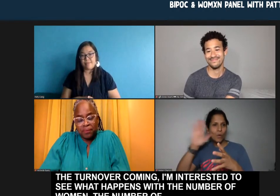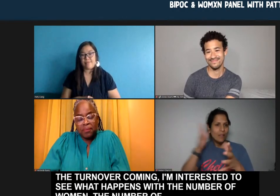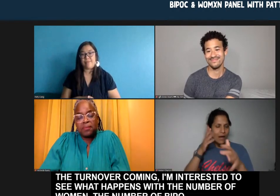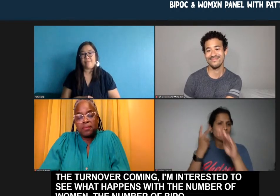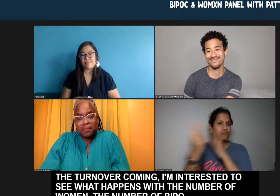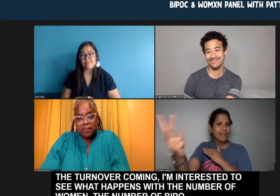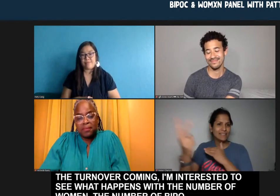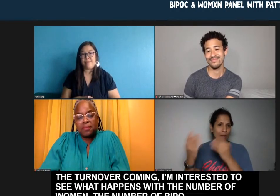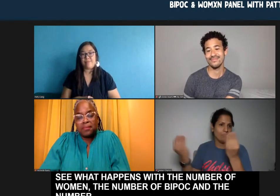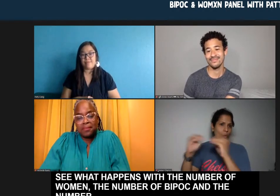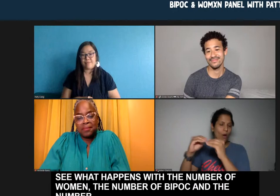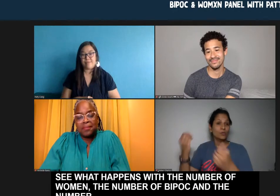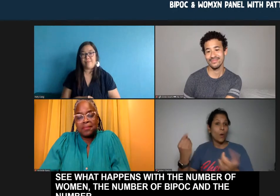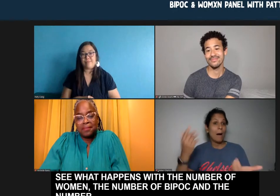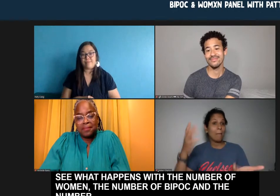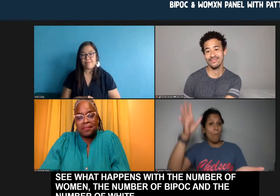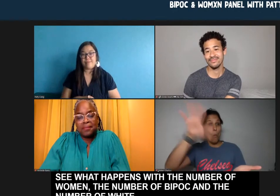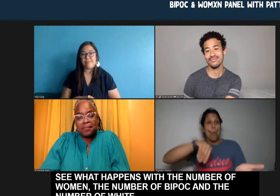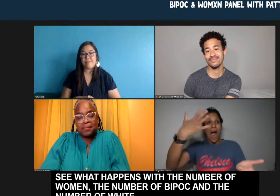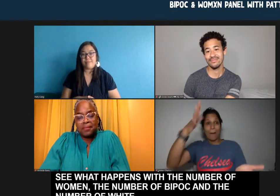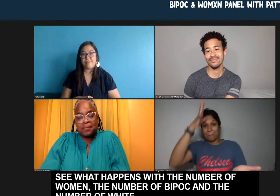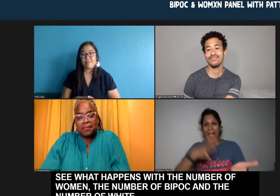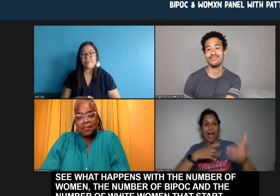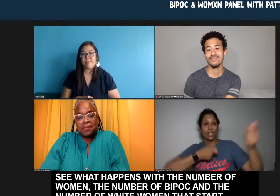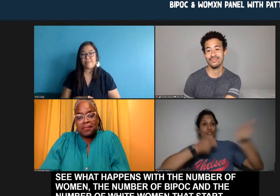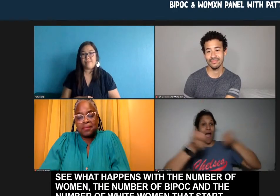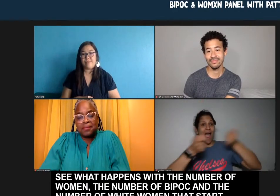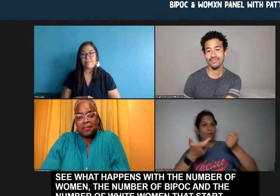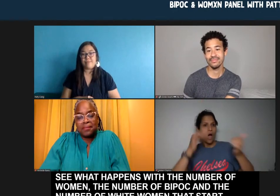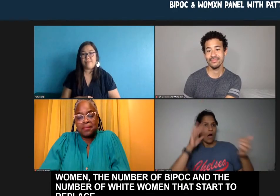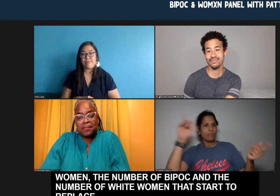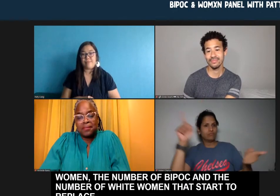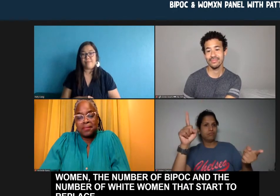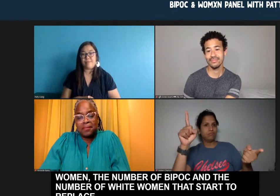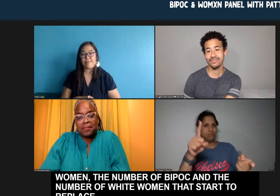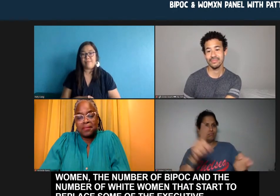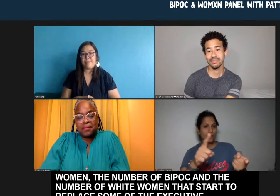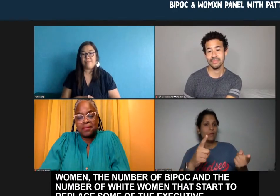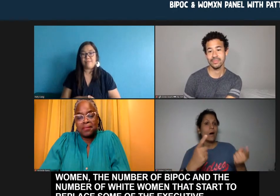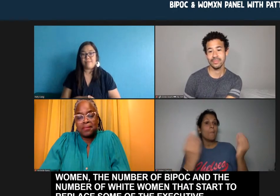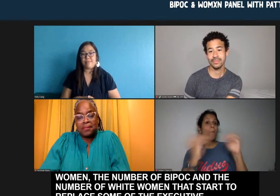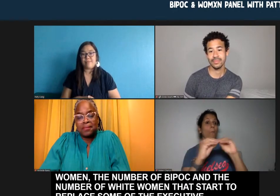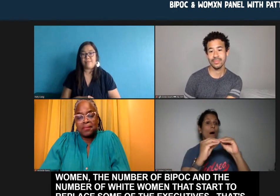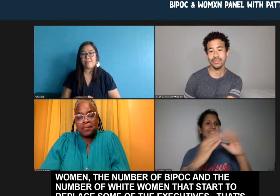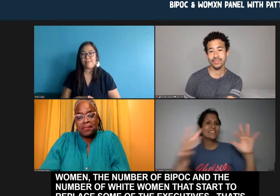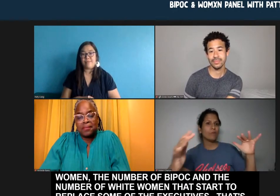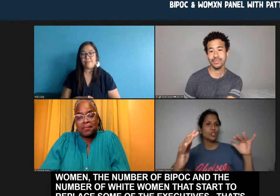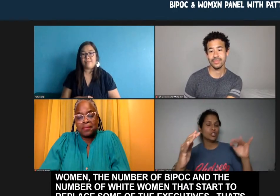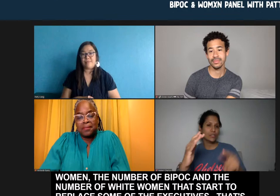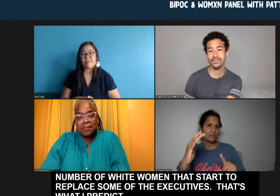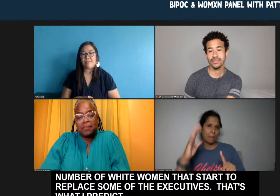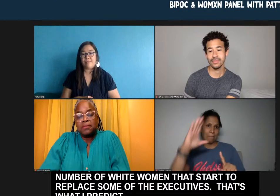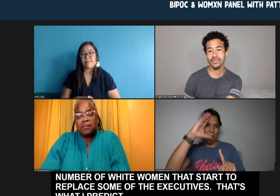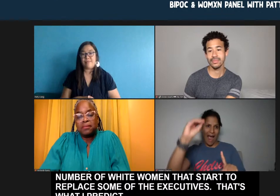start to replace some of these executives. That's what I predict. I mean, the number of white male directors, they're